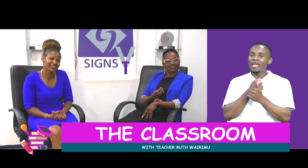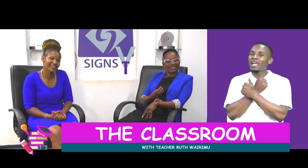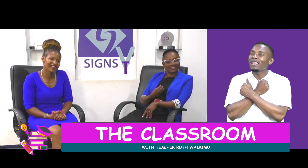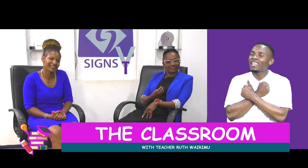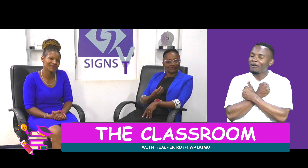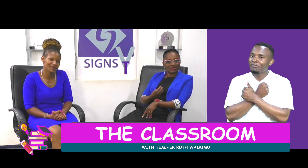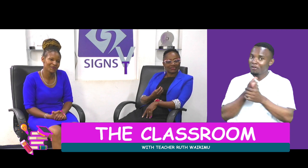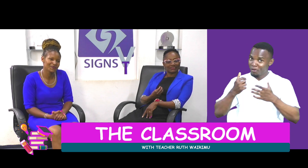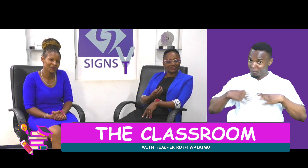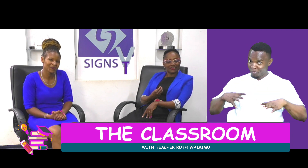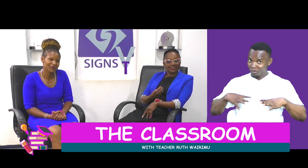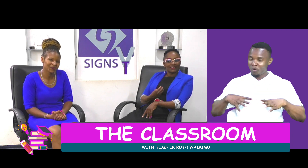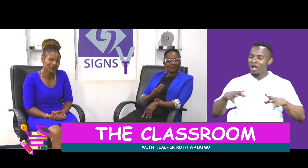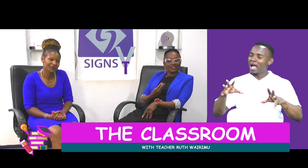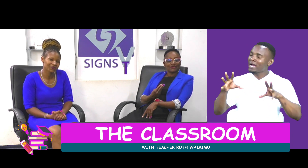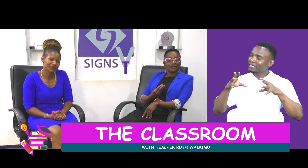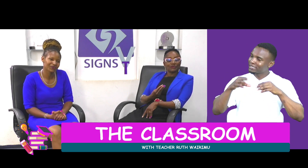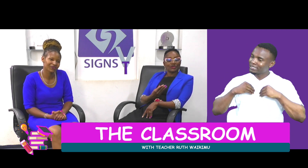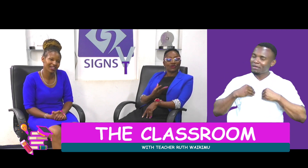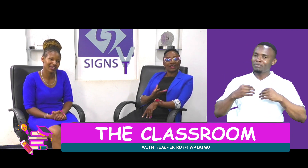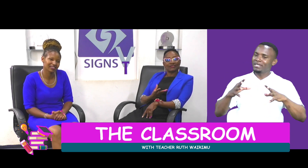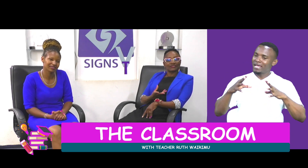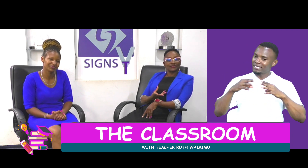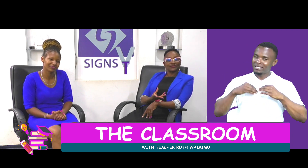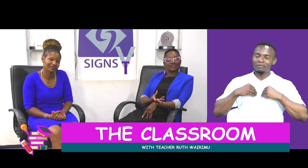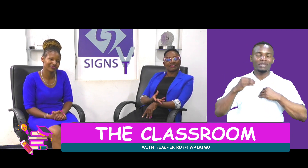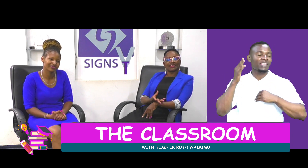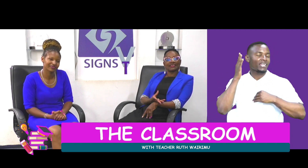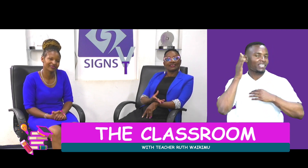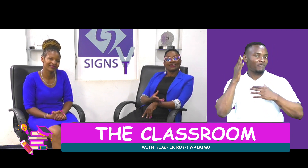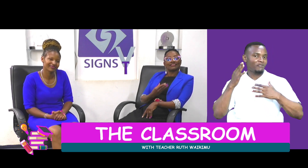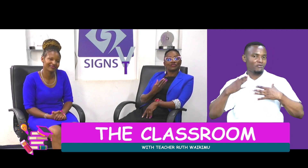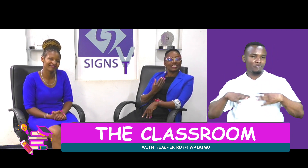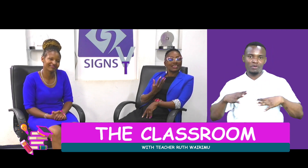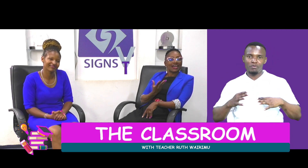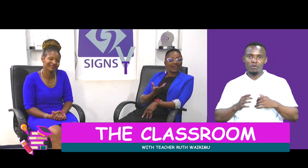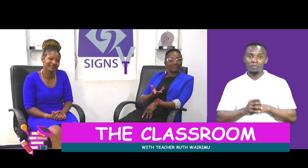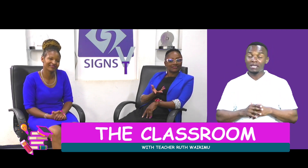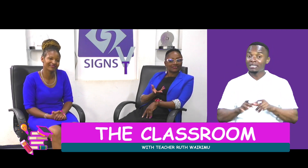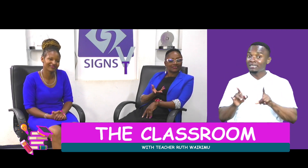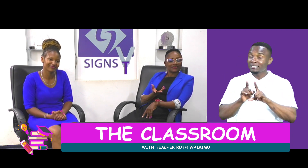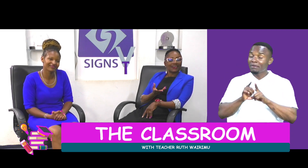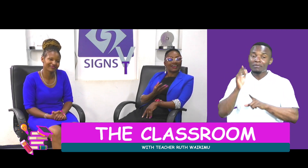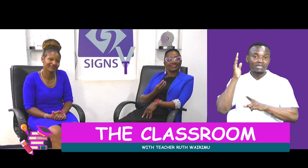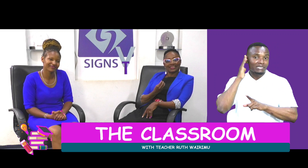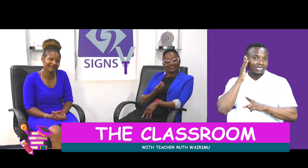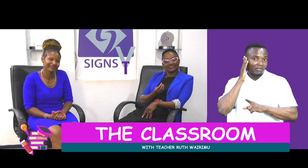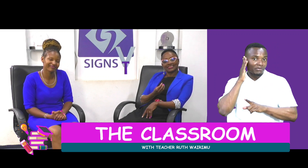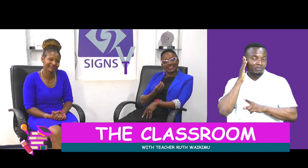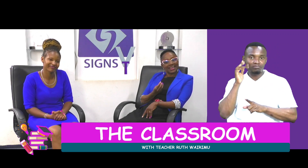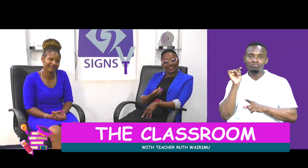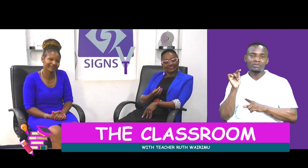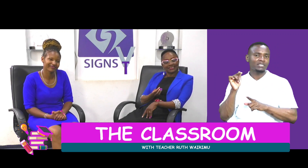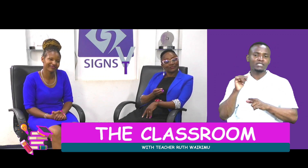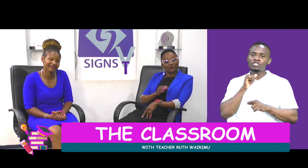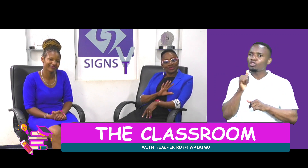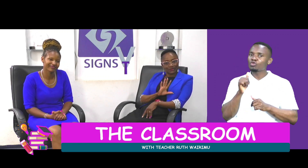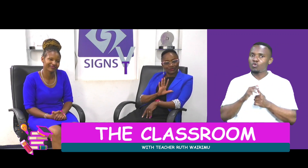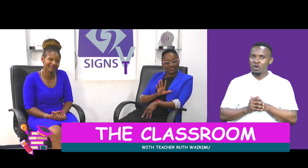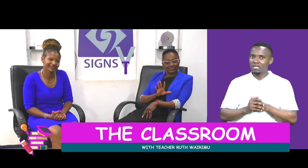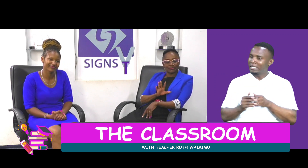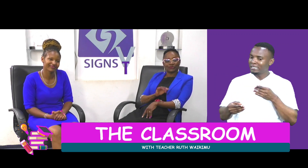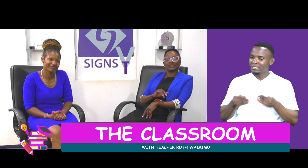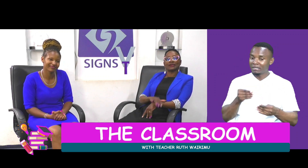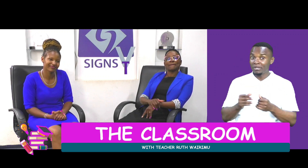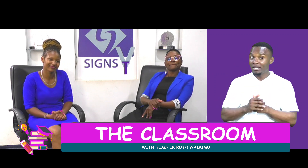deafness is not a disability. By the way, we call ourselves the talking hands and the listening eyes, so we